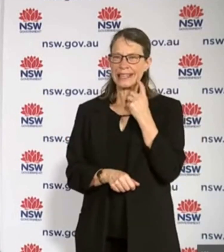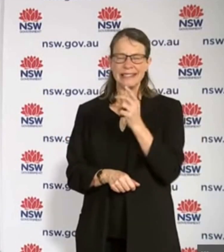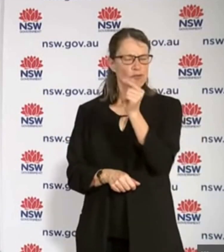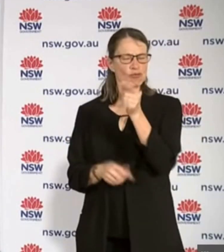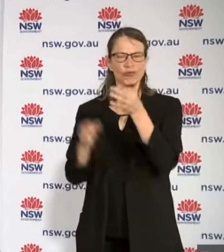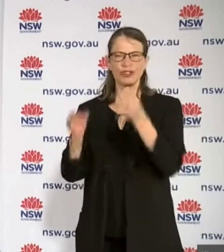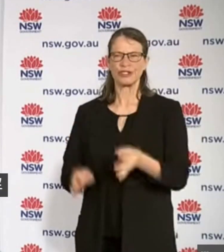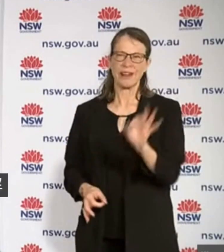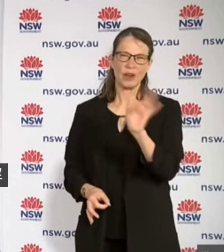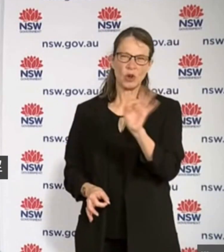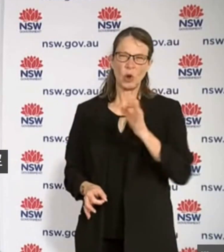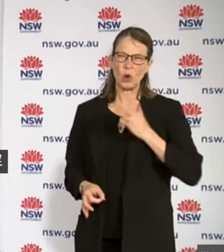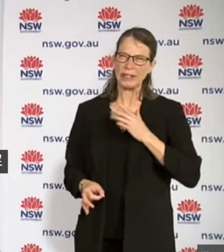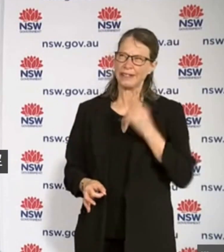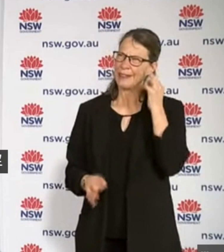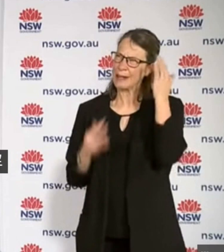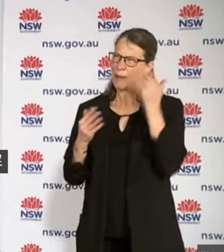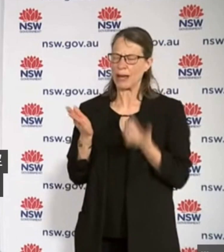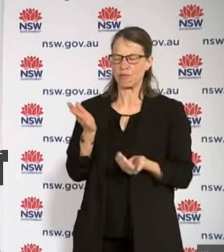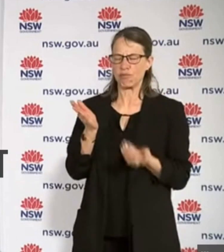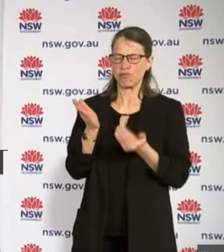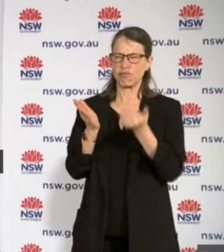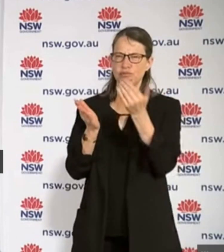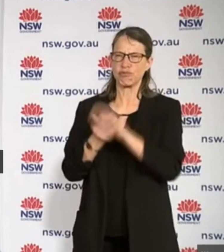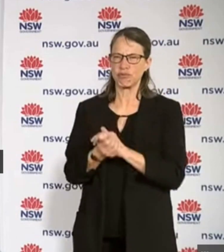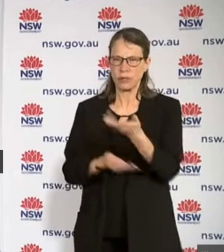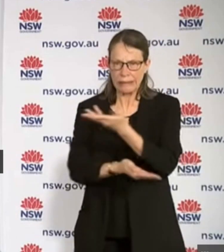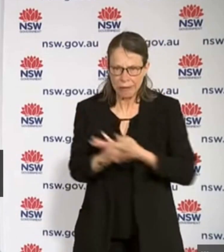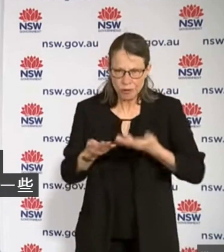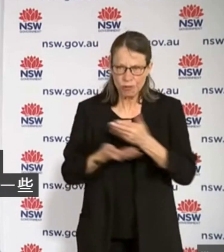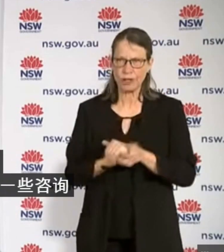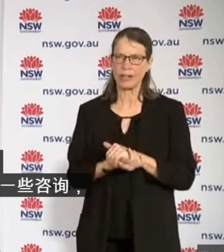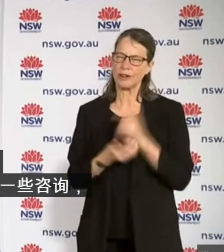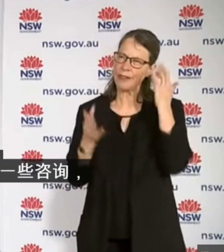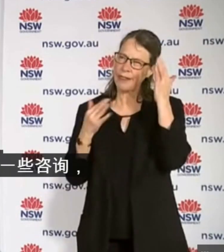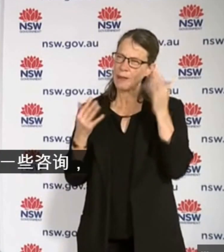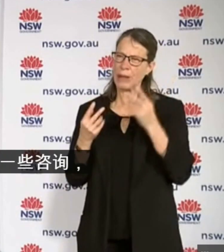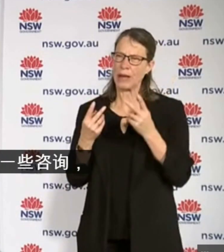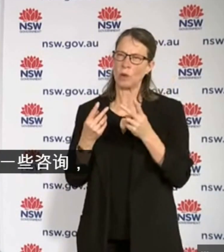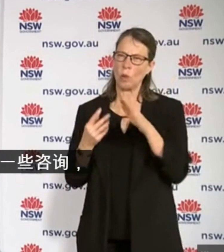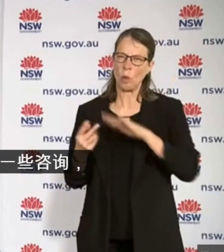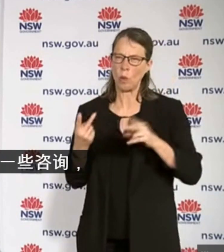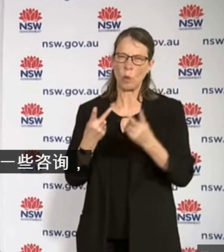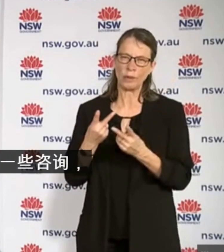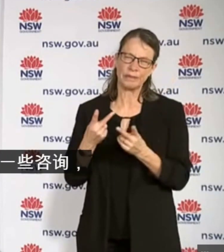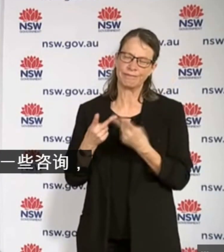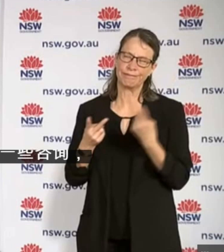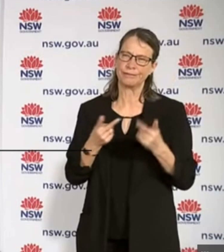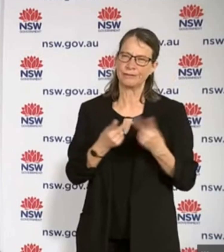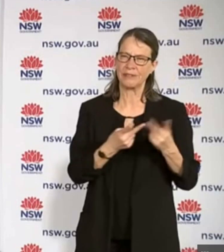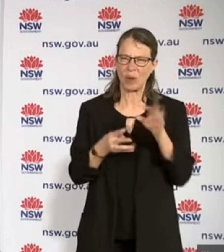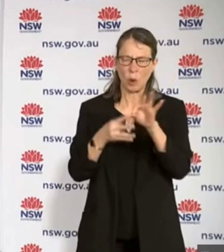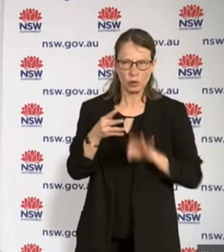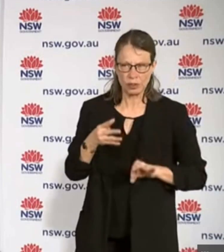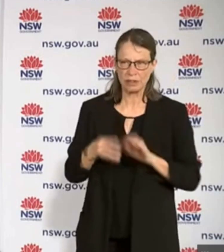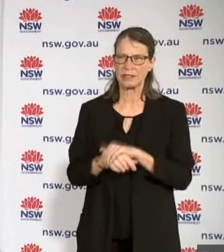decisions, and we understand the consequences, so we probably just want to do some consultation on the approach to children and at what time, but we are very